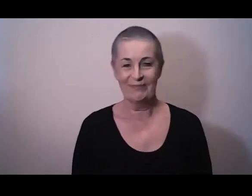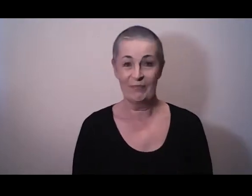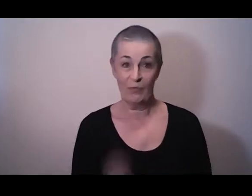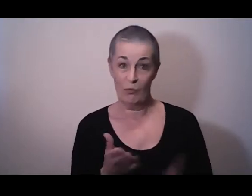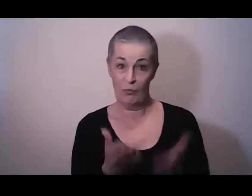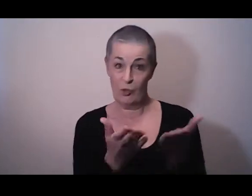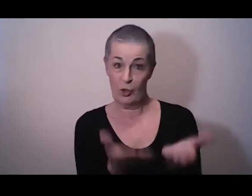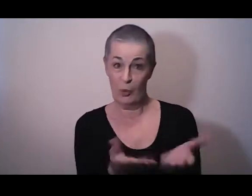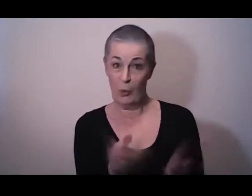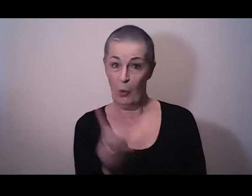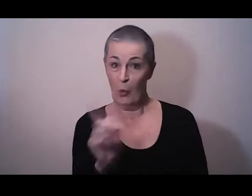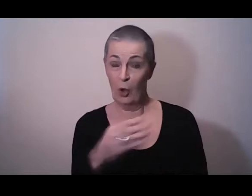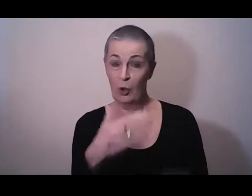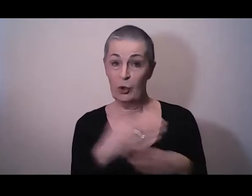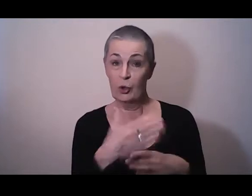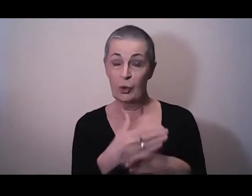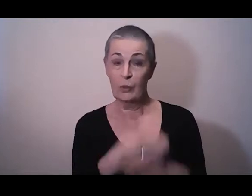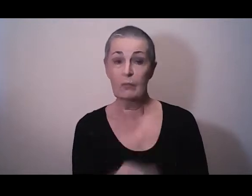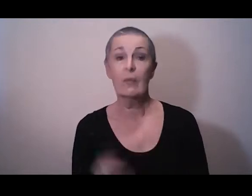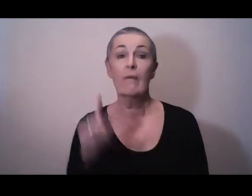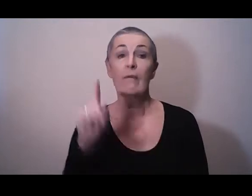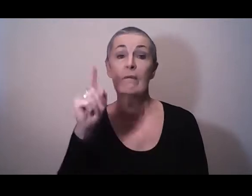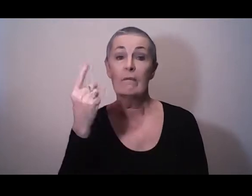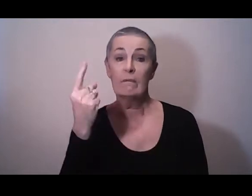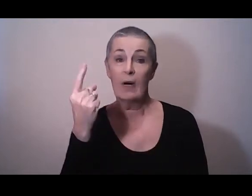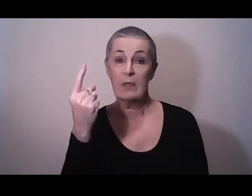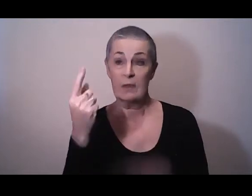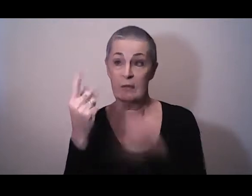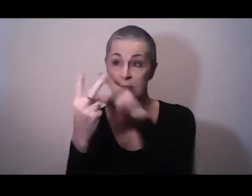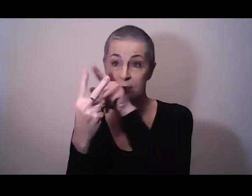this standing up first and then sitting down.